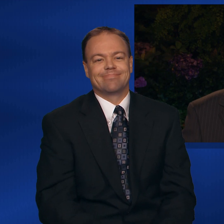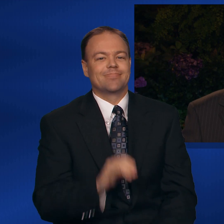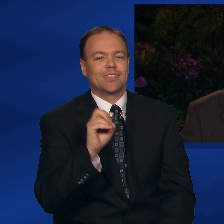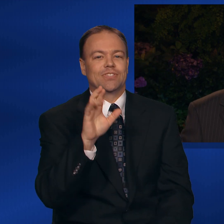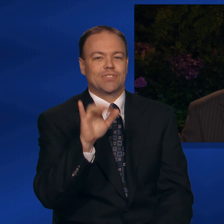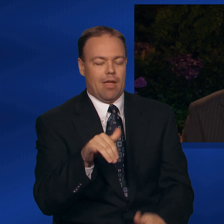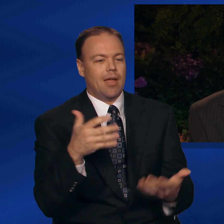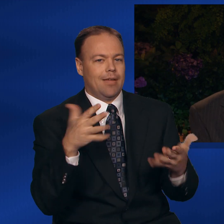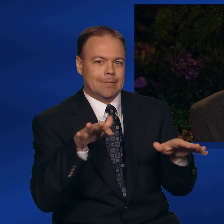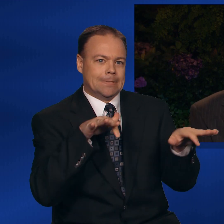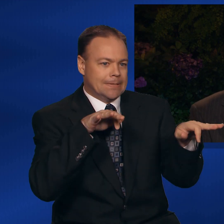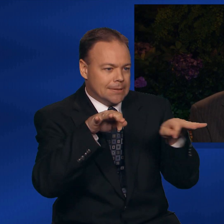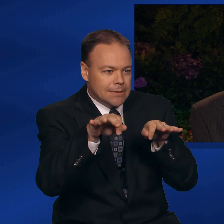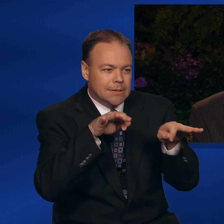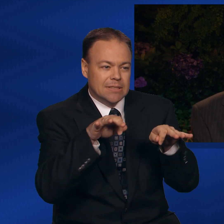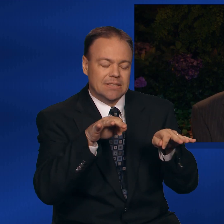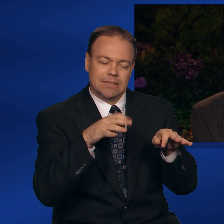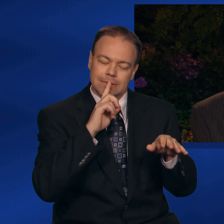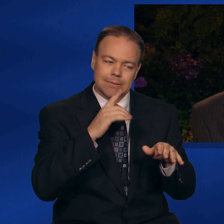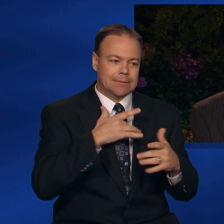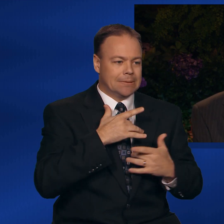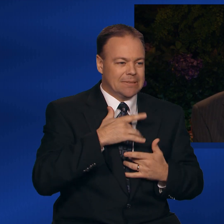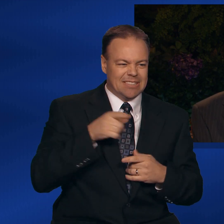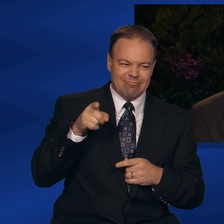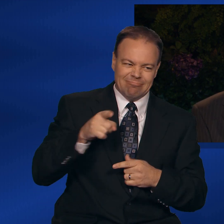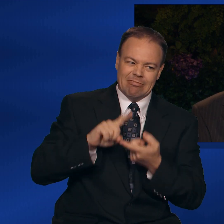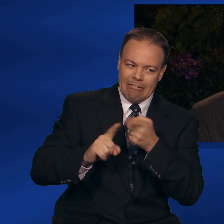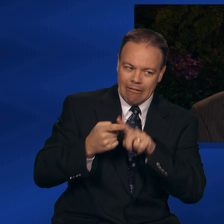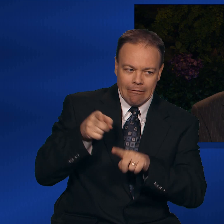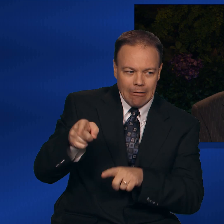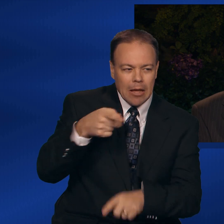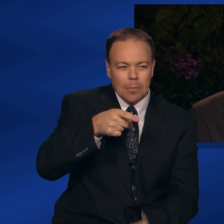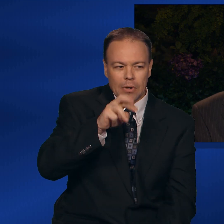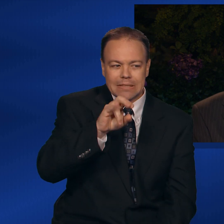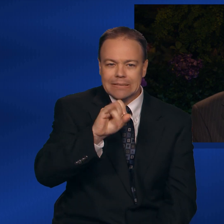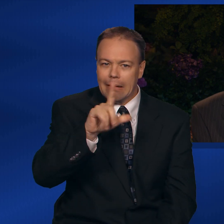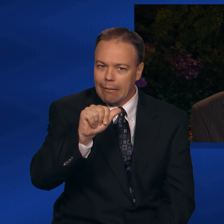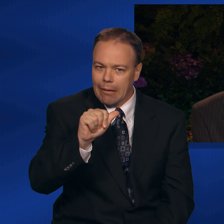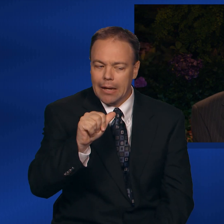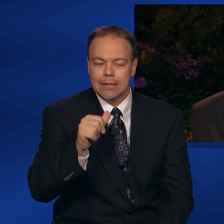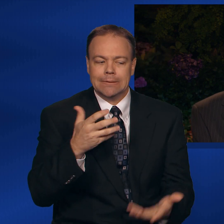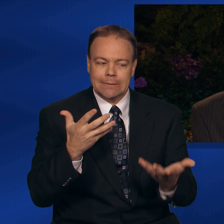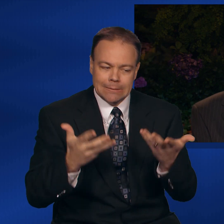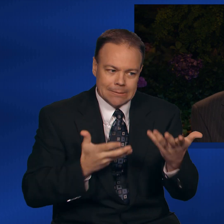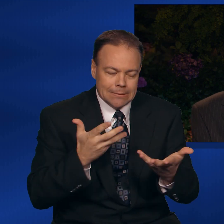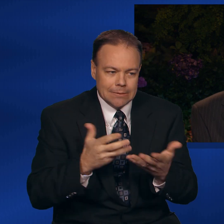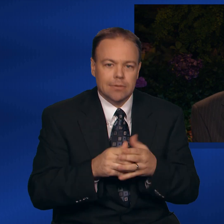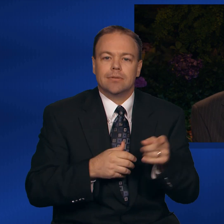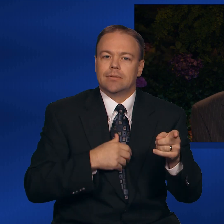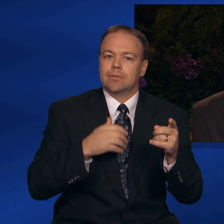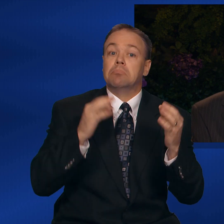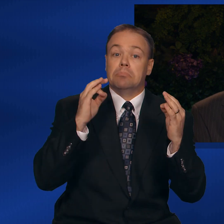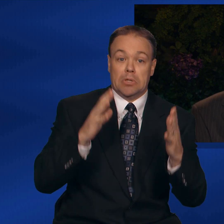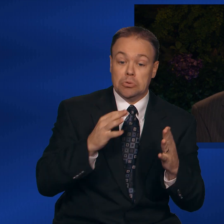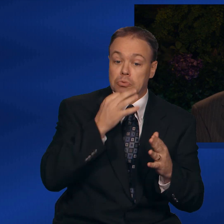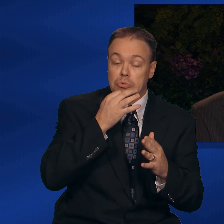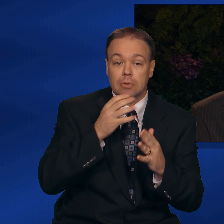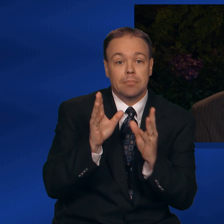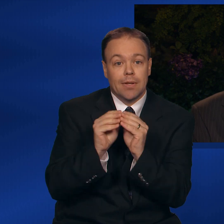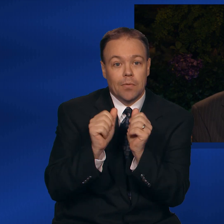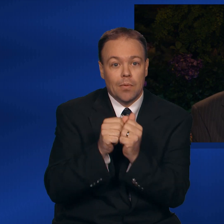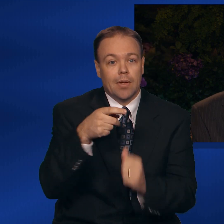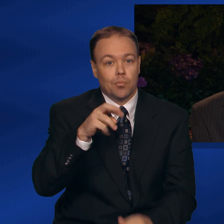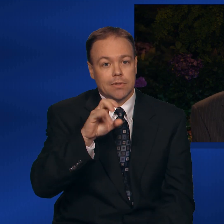Jerry explained the worrisome plight of Priscilla. Soon the missionaries were meeting with Priscilla,